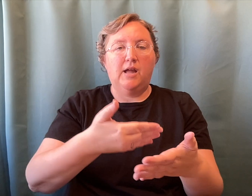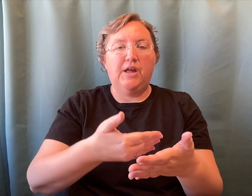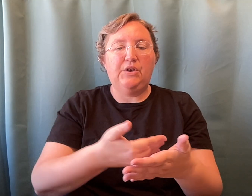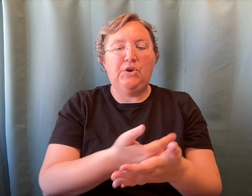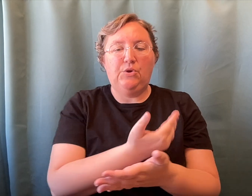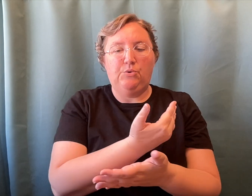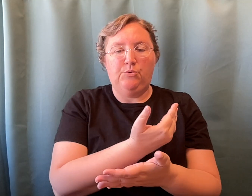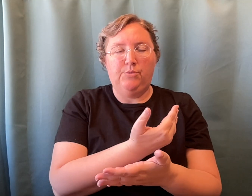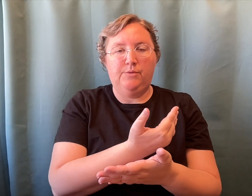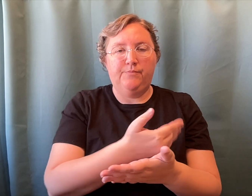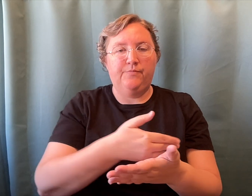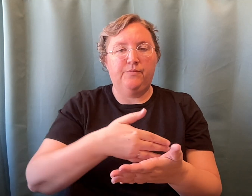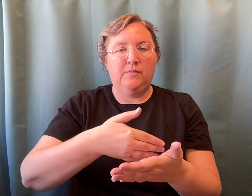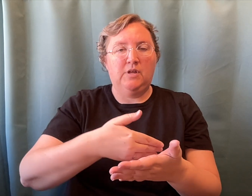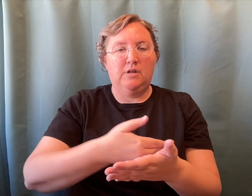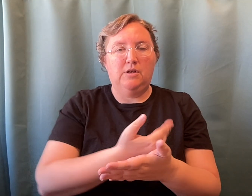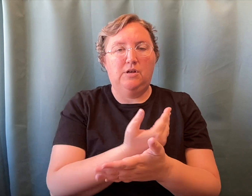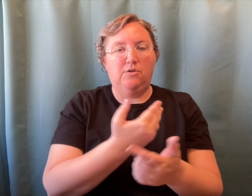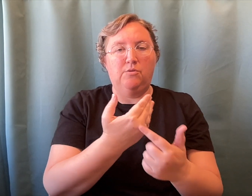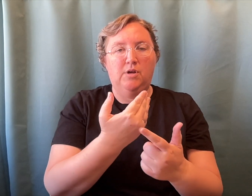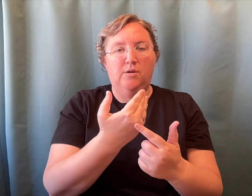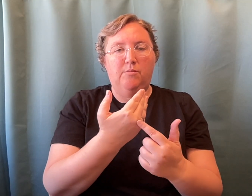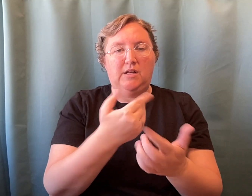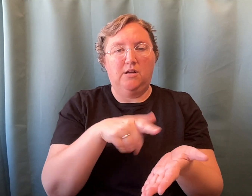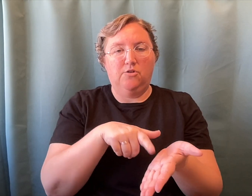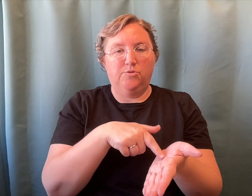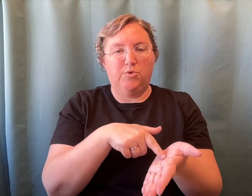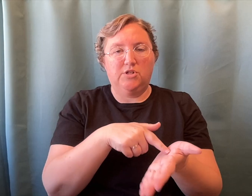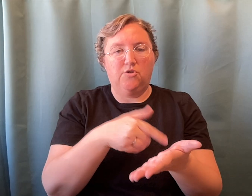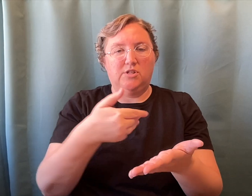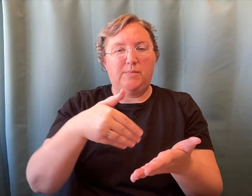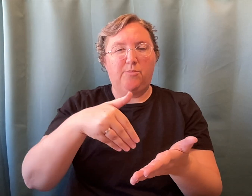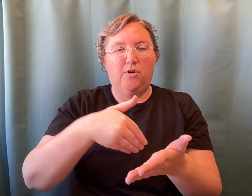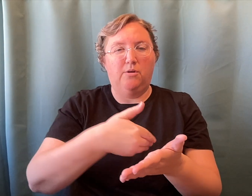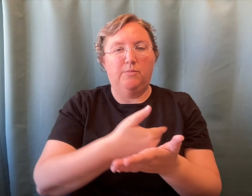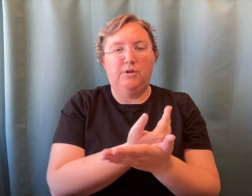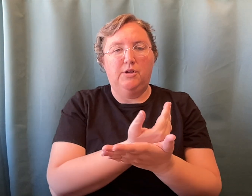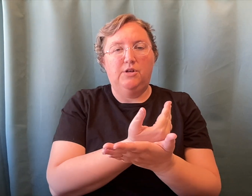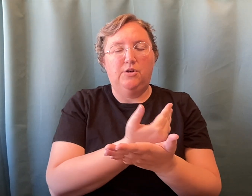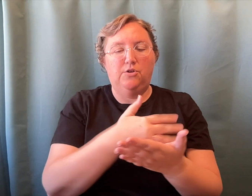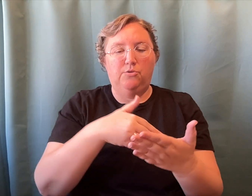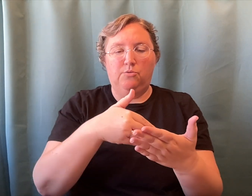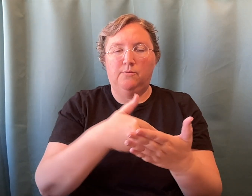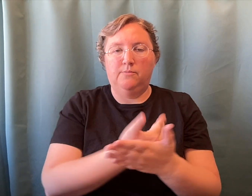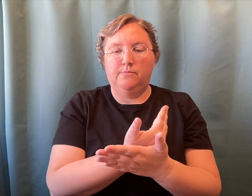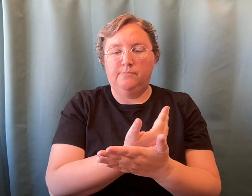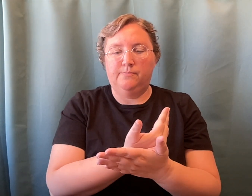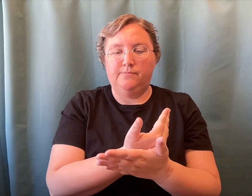And new. New. My knuckles brush across my palm. New.